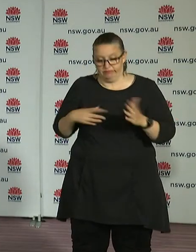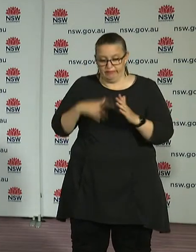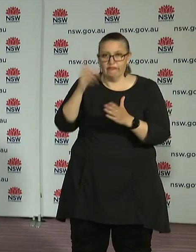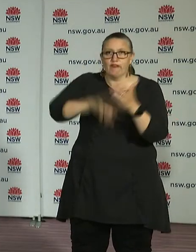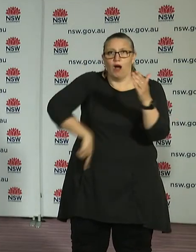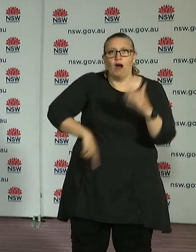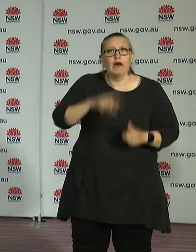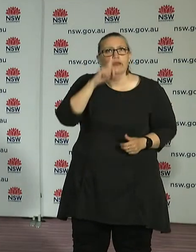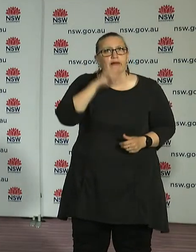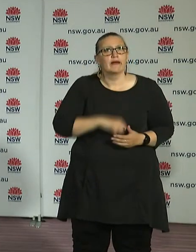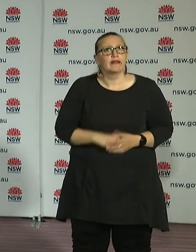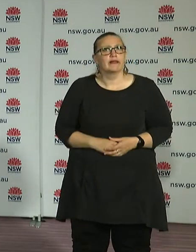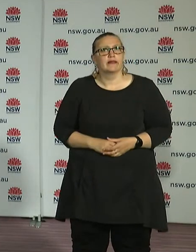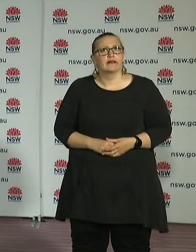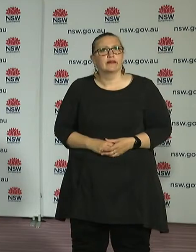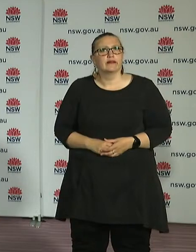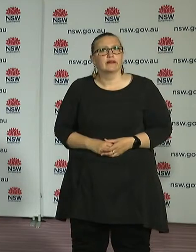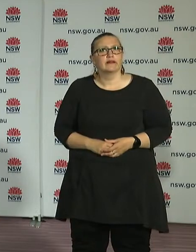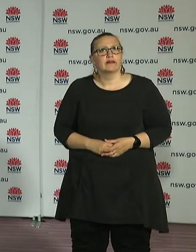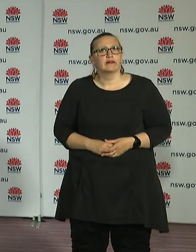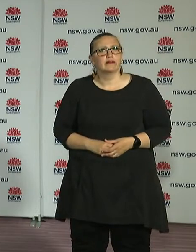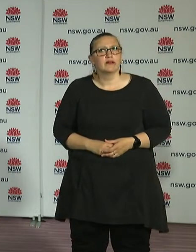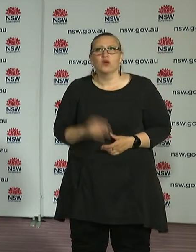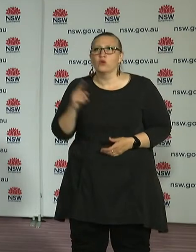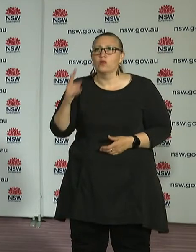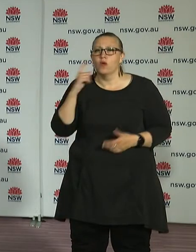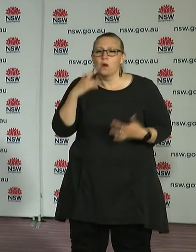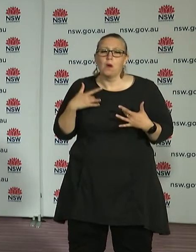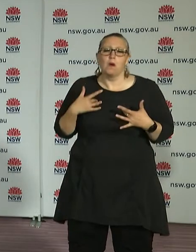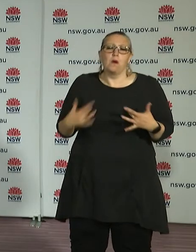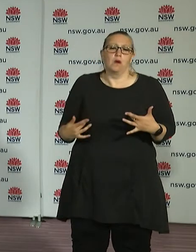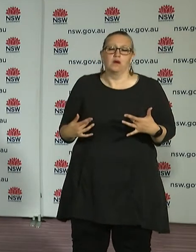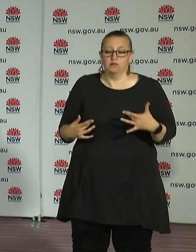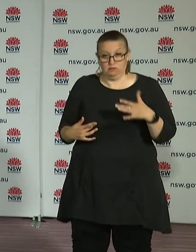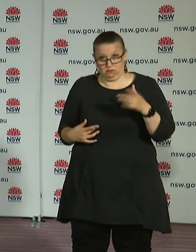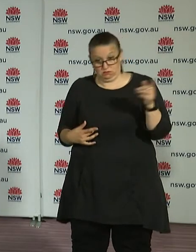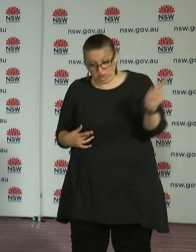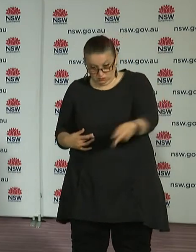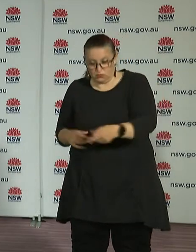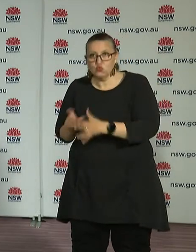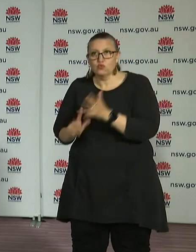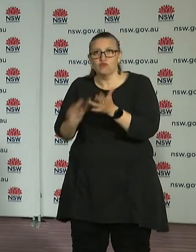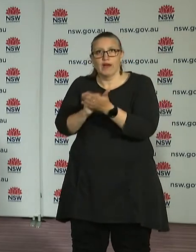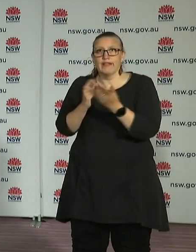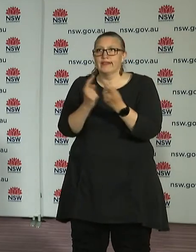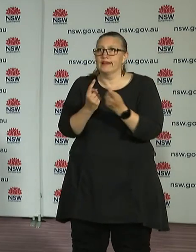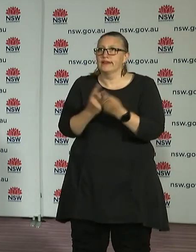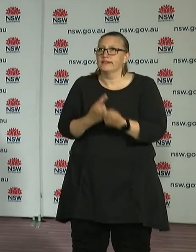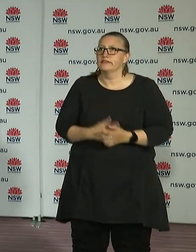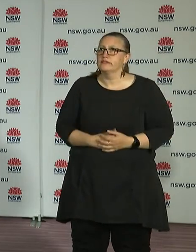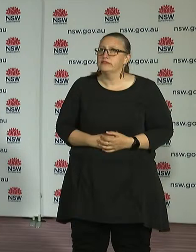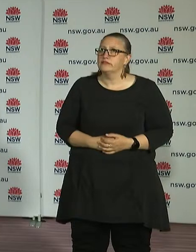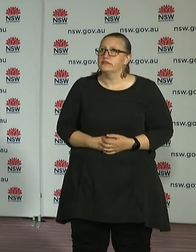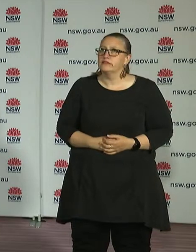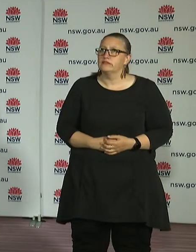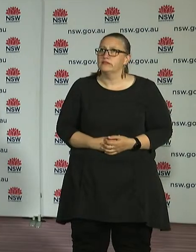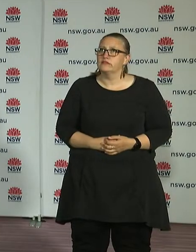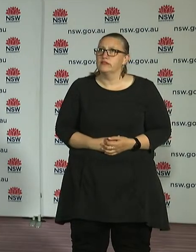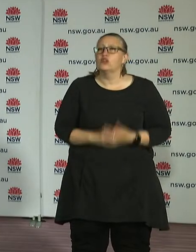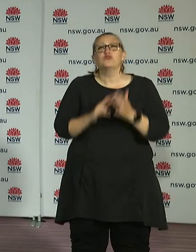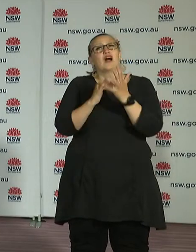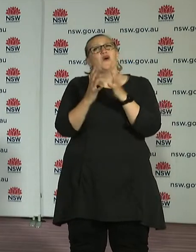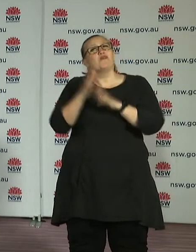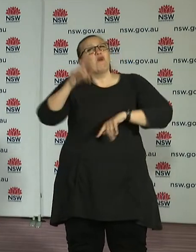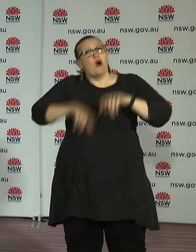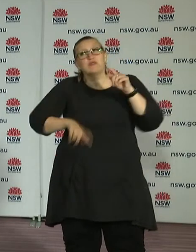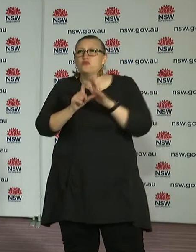that we expect everybody to do the right thing. And in the main, New South Wales has been outstanding at that. It's only a handful of people that choose